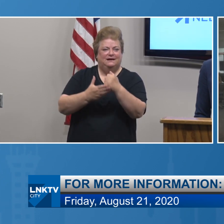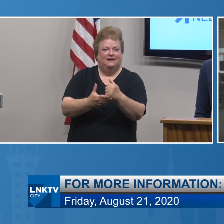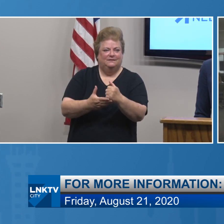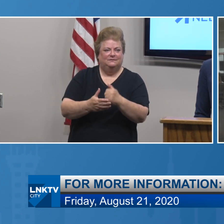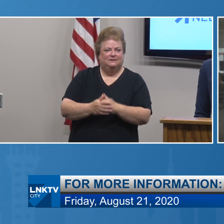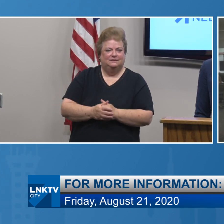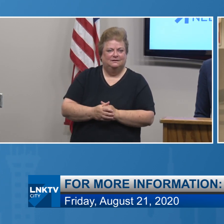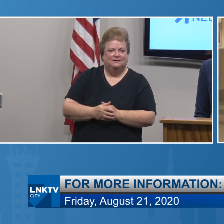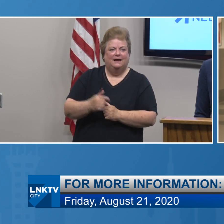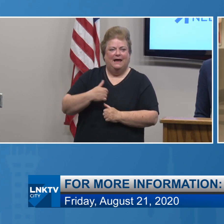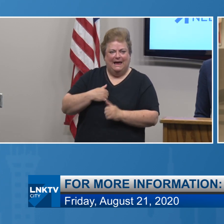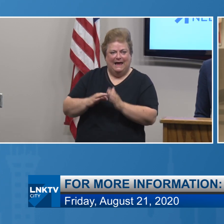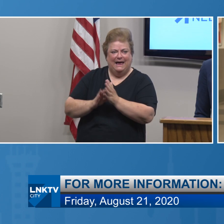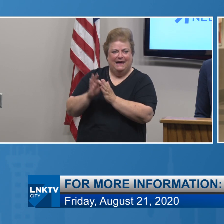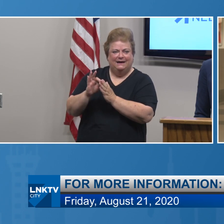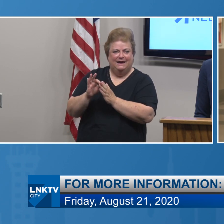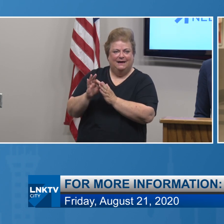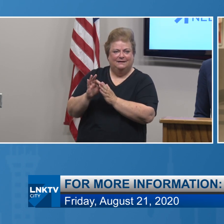I count.